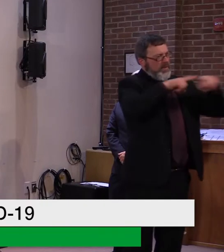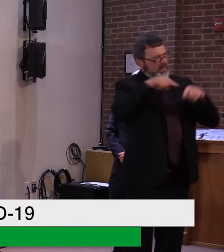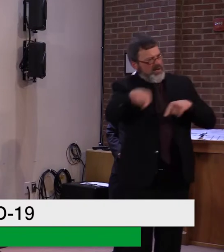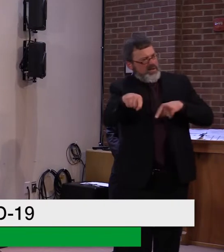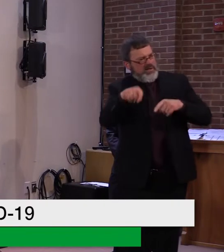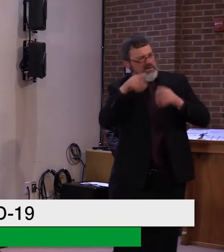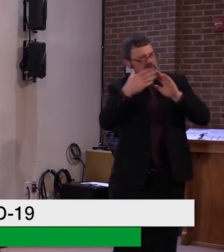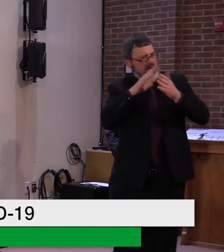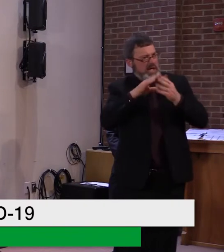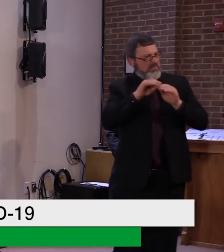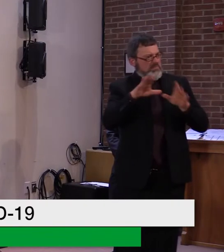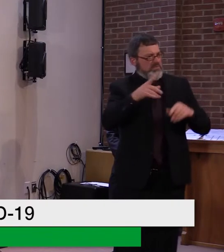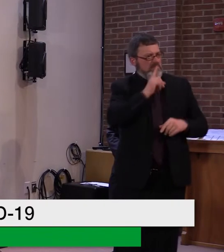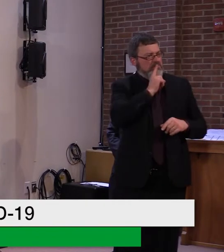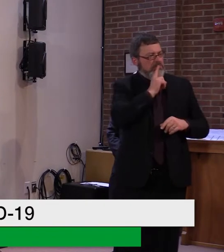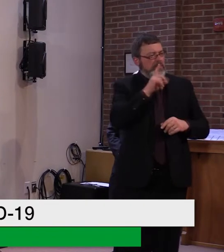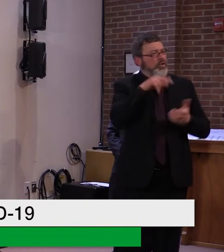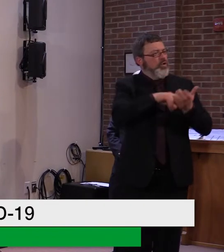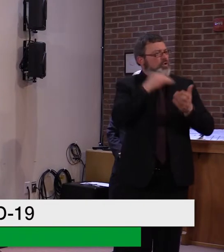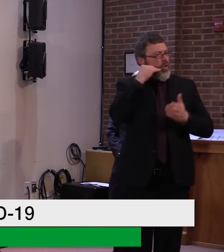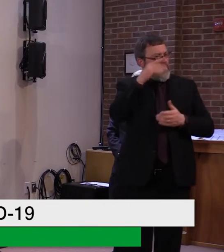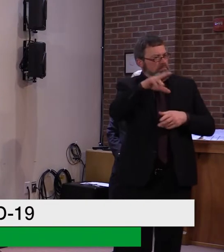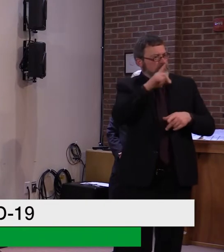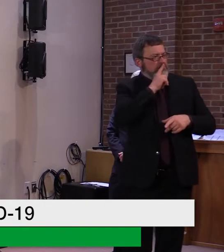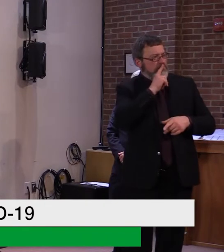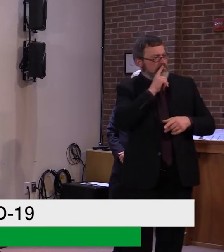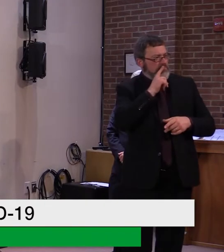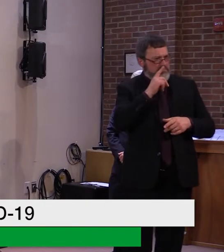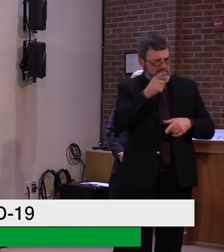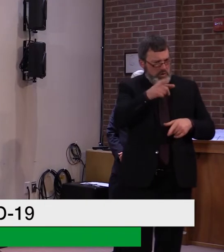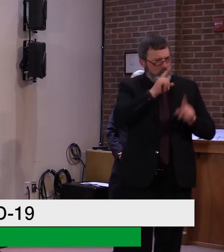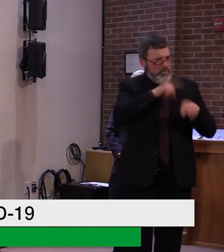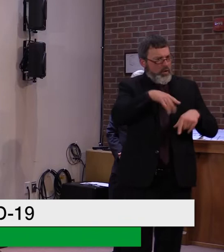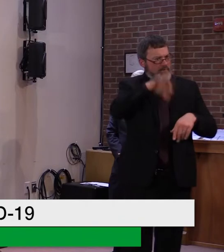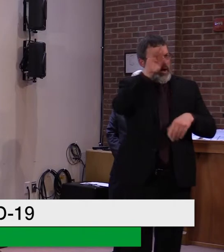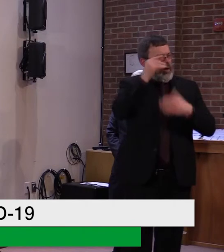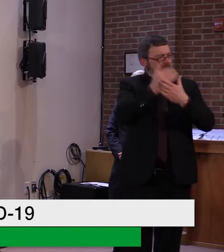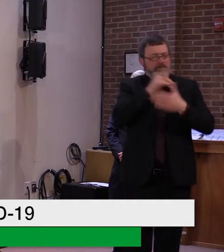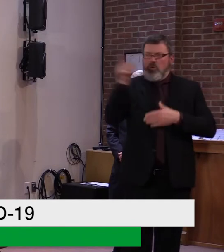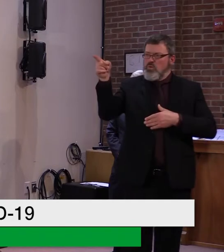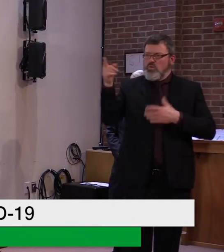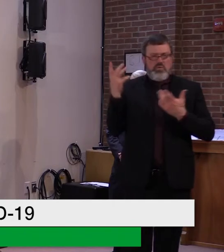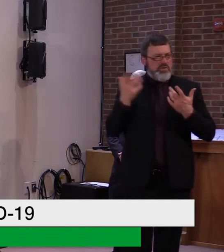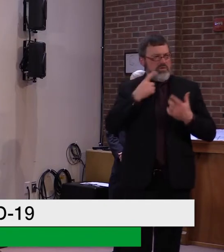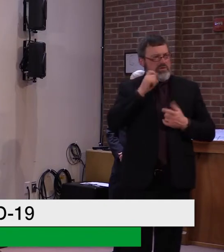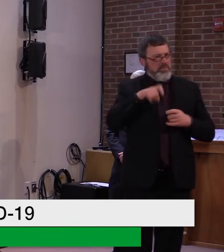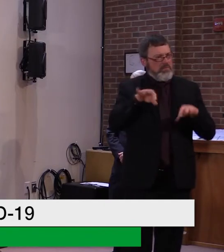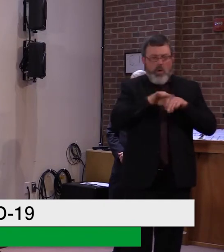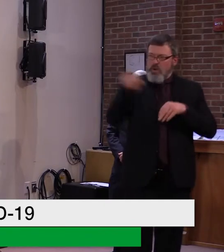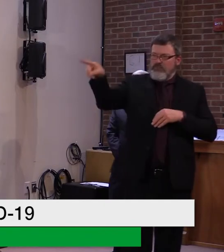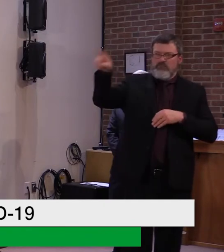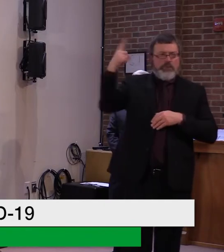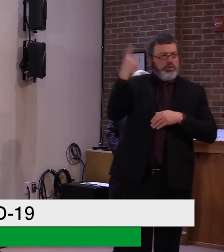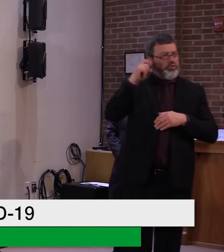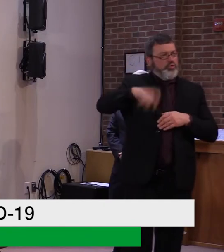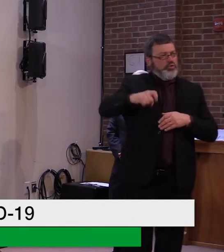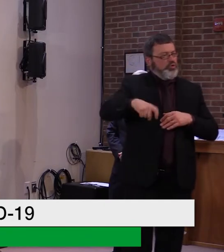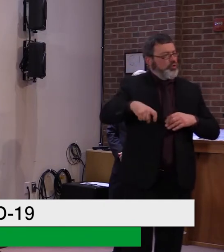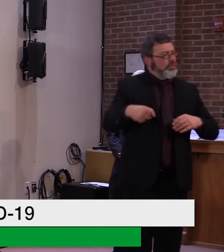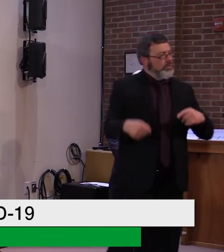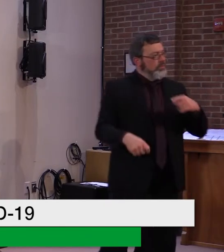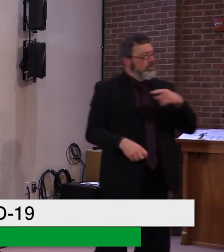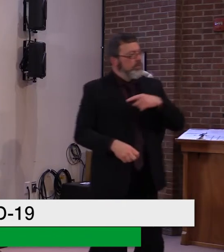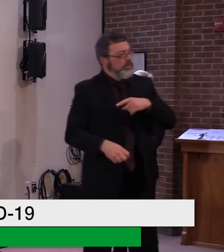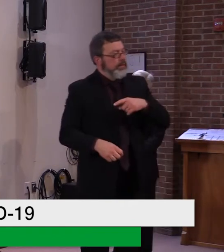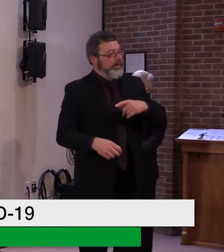this is something that is important to understanding the impact of coveted in the state absolutely uh to correct you